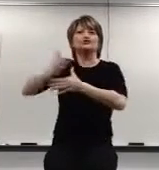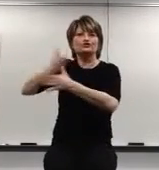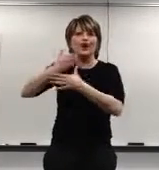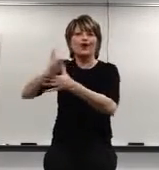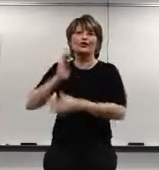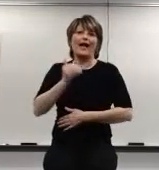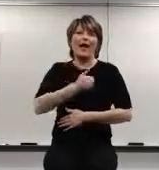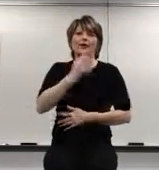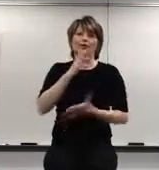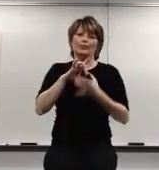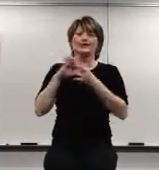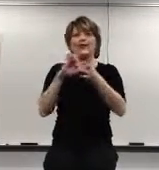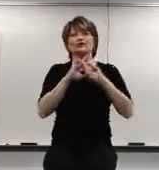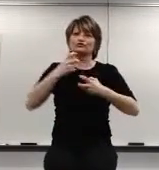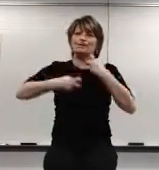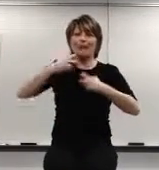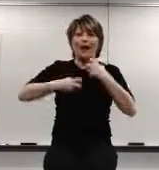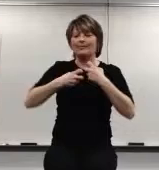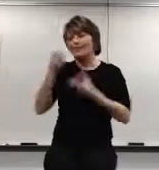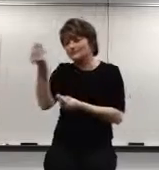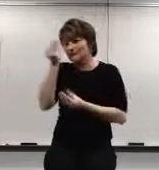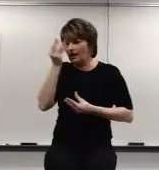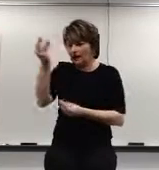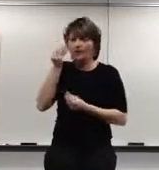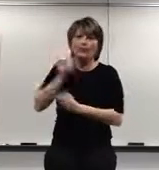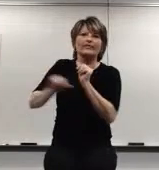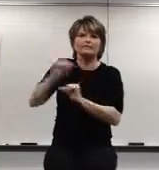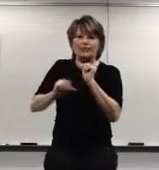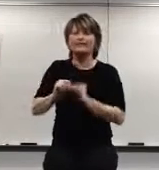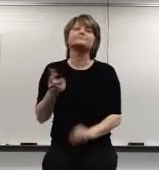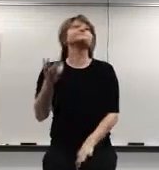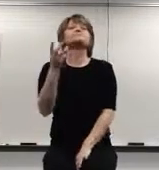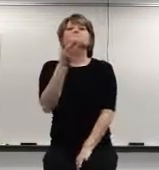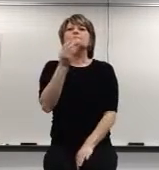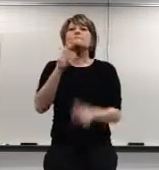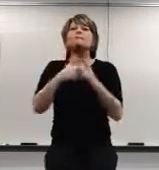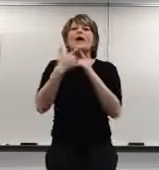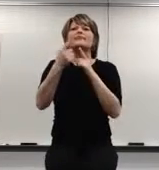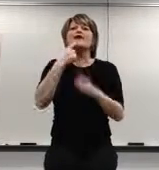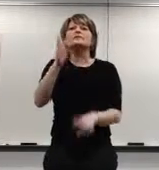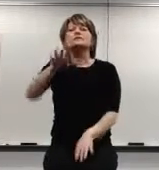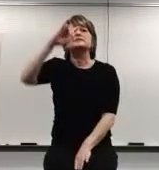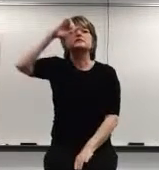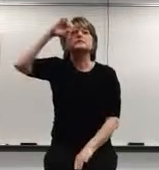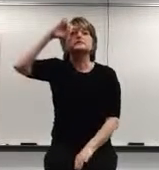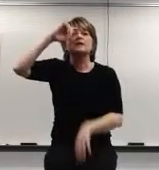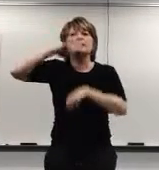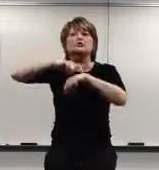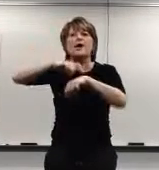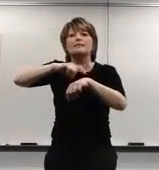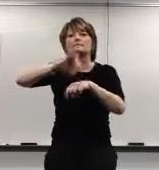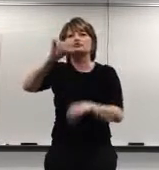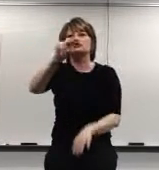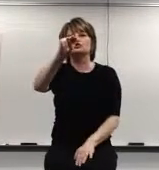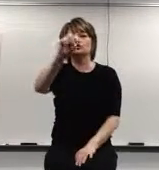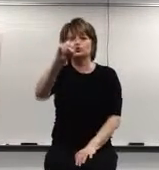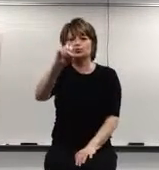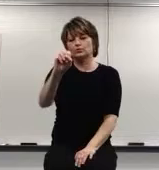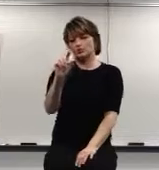everybody. And we shared our relationship problems. We each let each other know about our relationships.